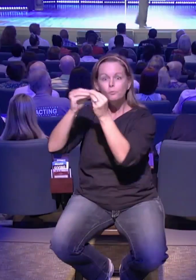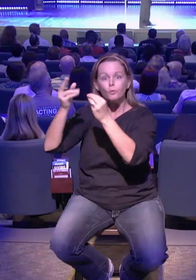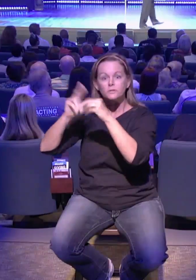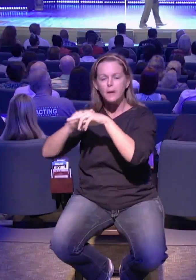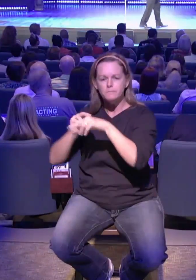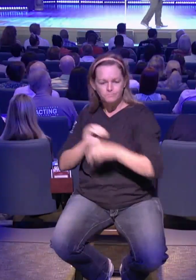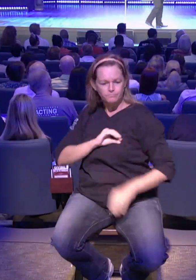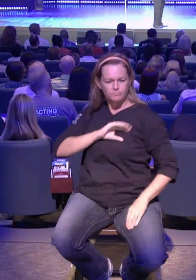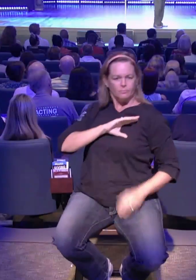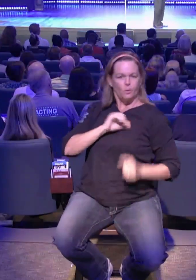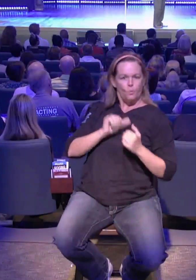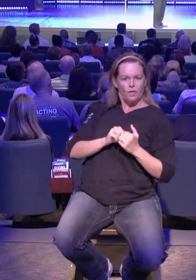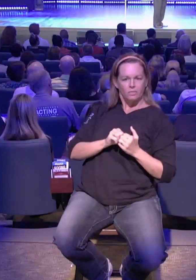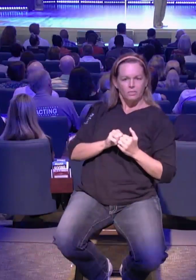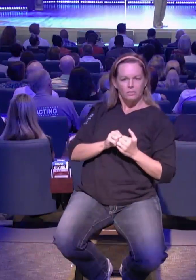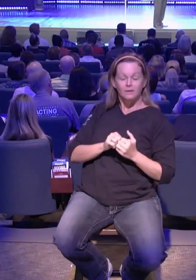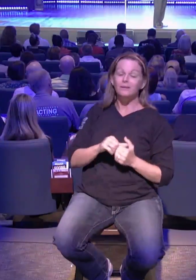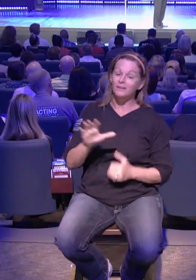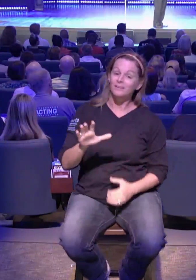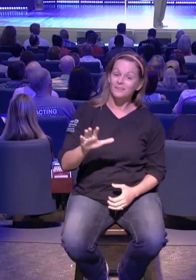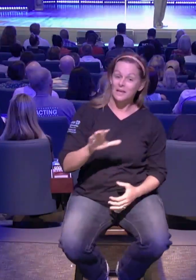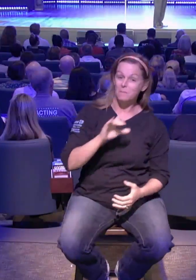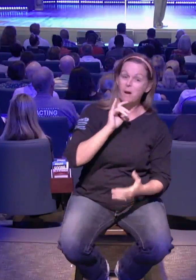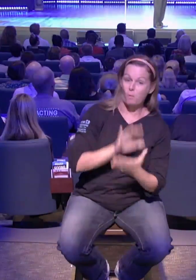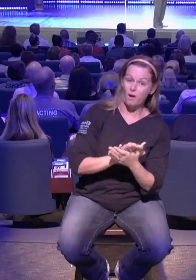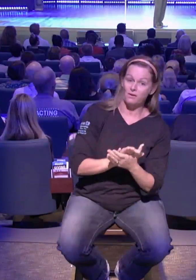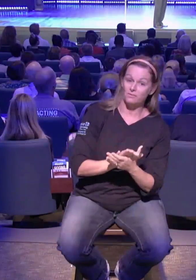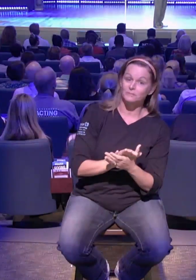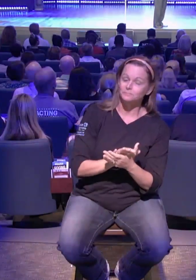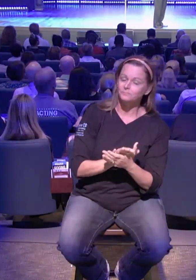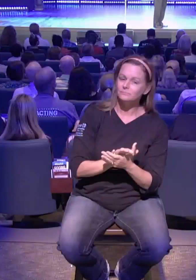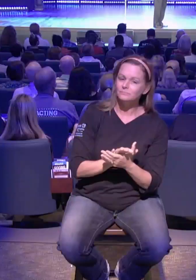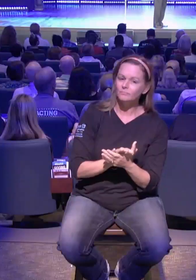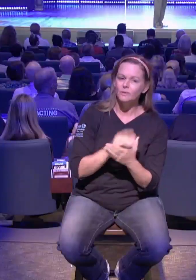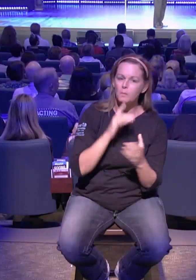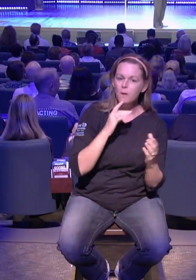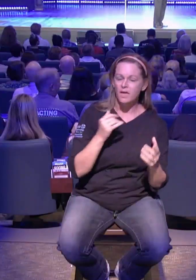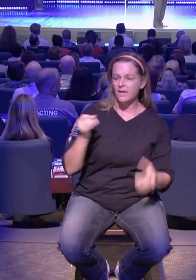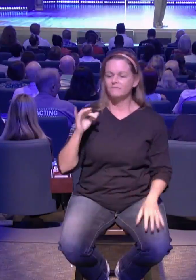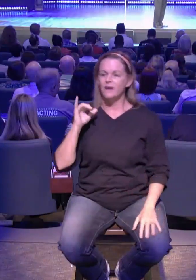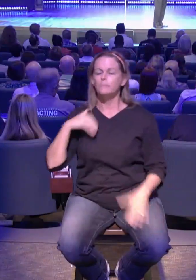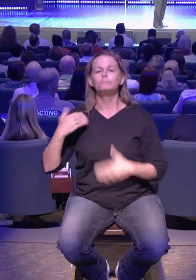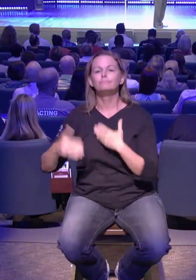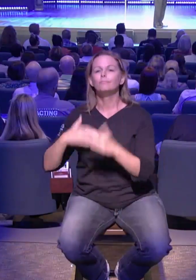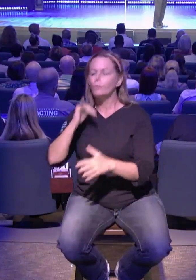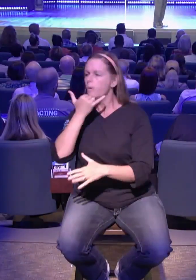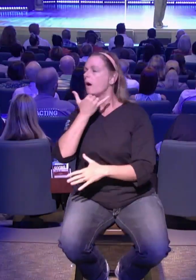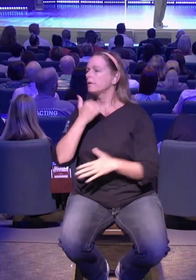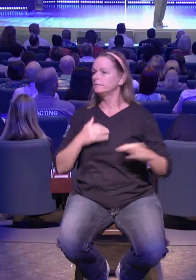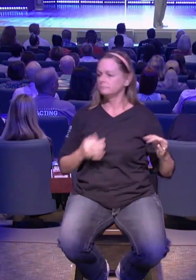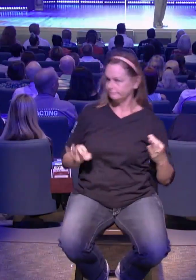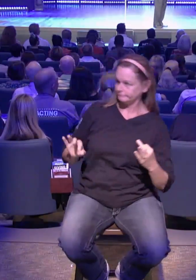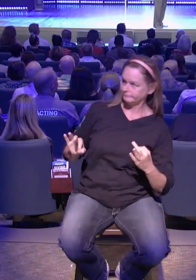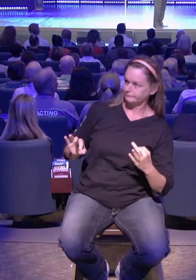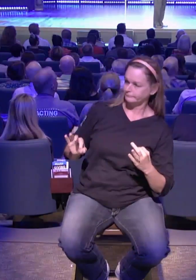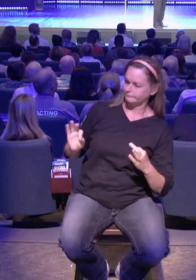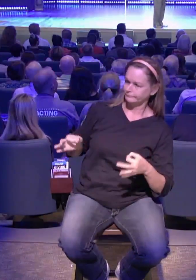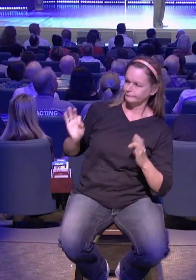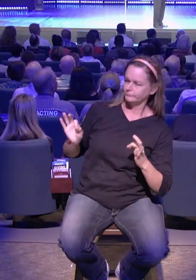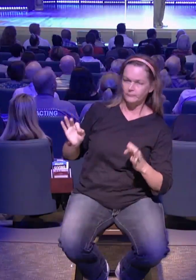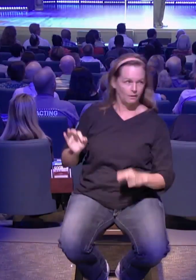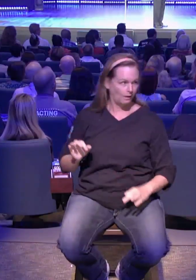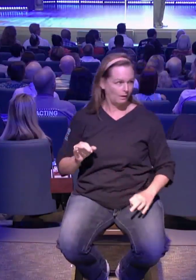All she's got to do is give me I know all of her looks, all of them. All of them. I'm getting one right now. It's pretty good. Pretty good look